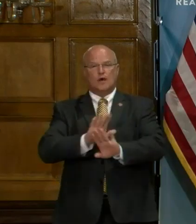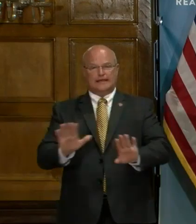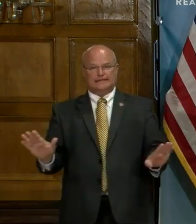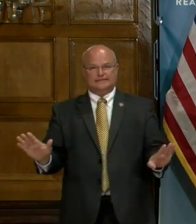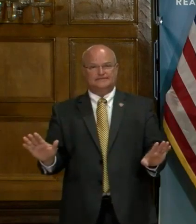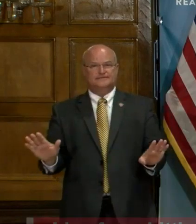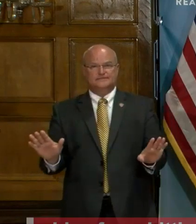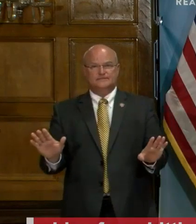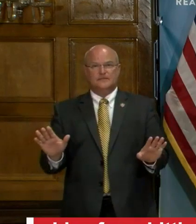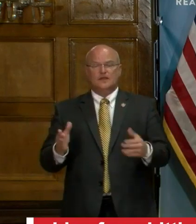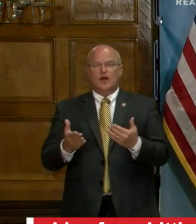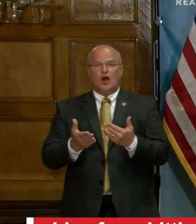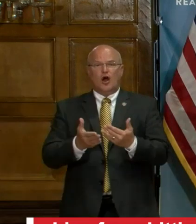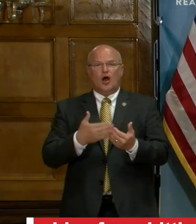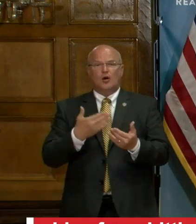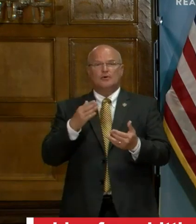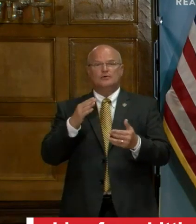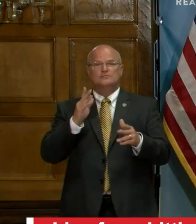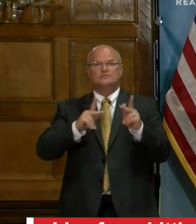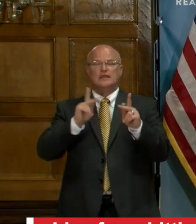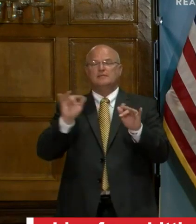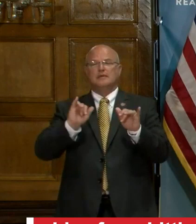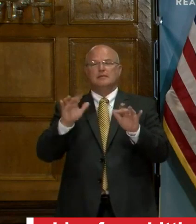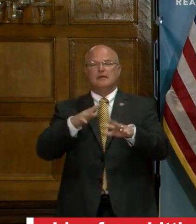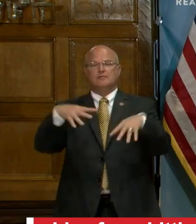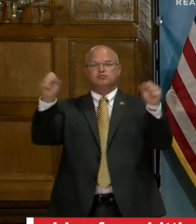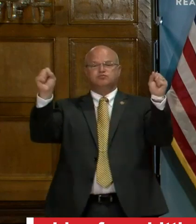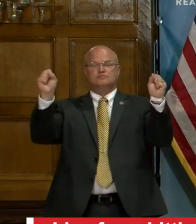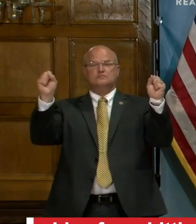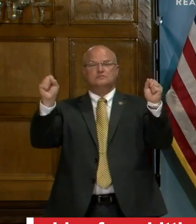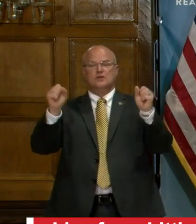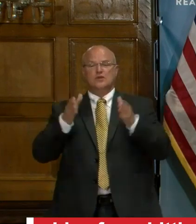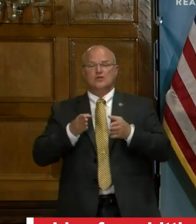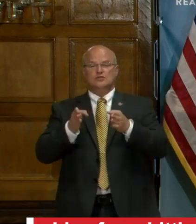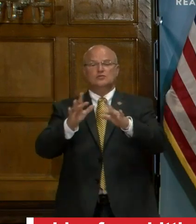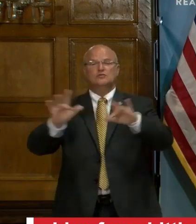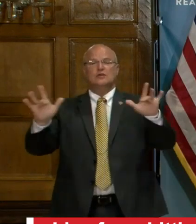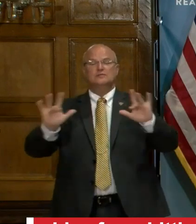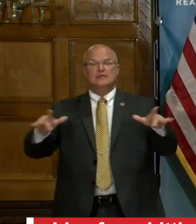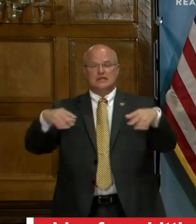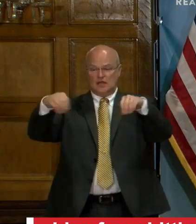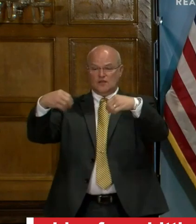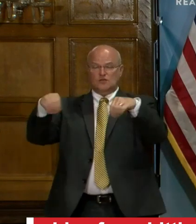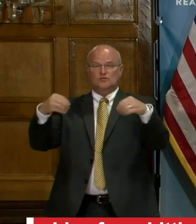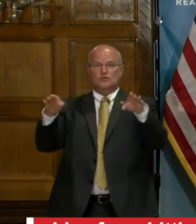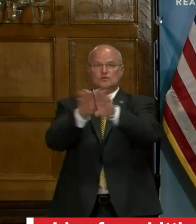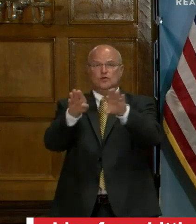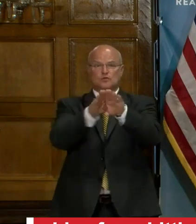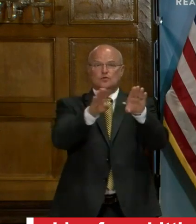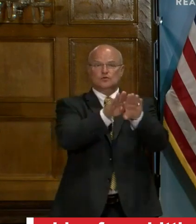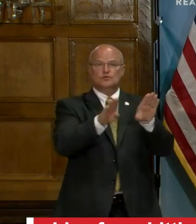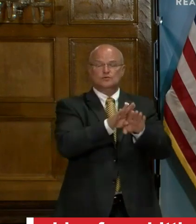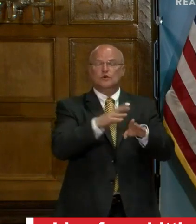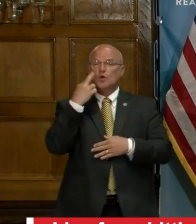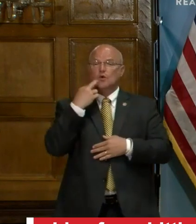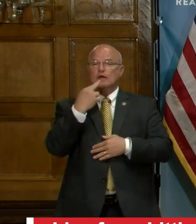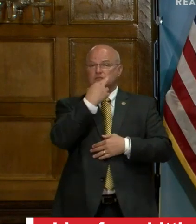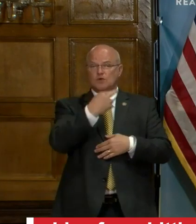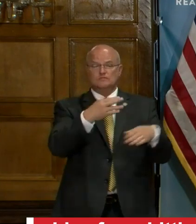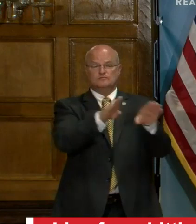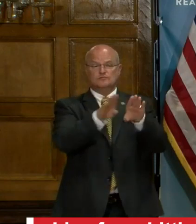quiet, almost abandoned. The streets were empty, the retail shops were all closed, the restaurants